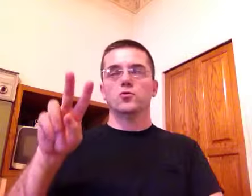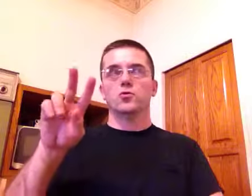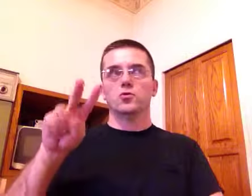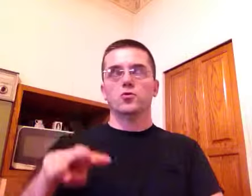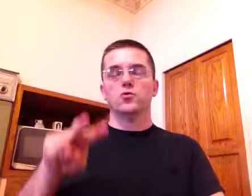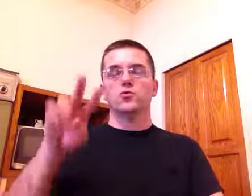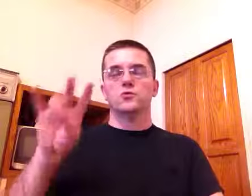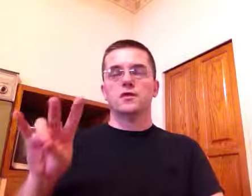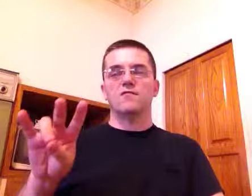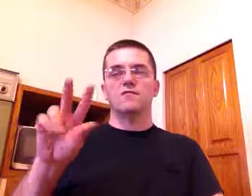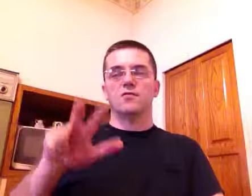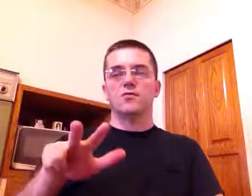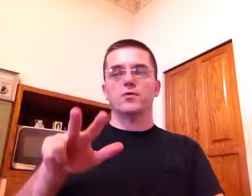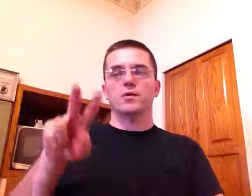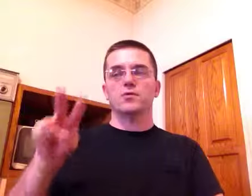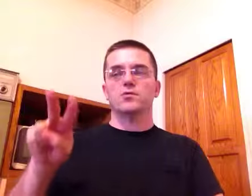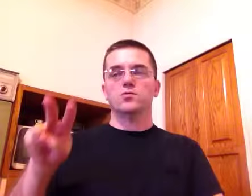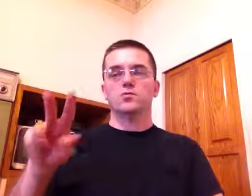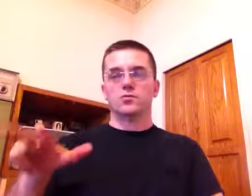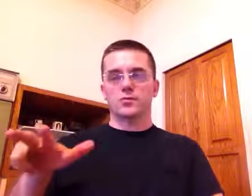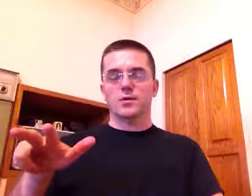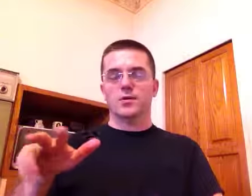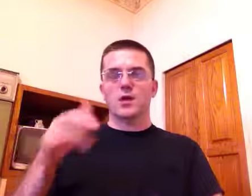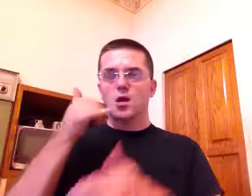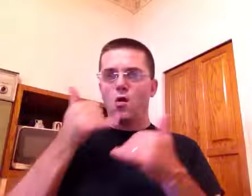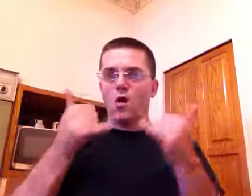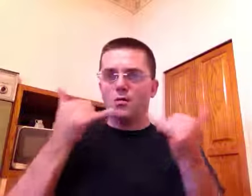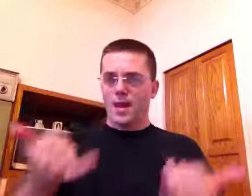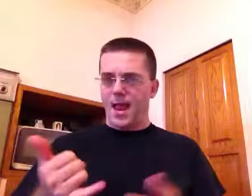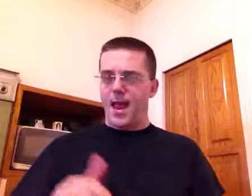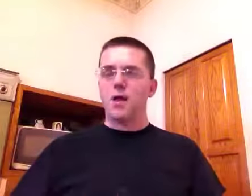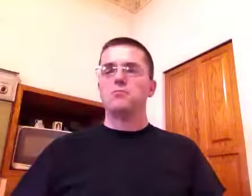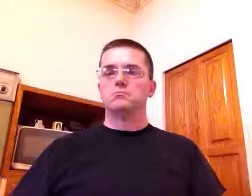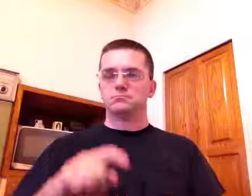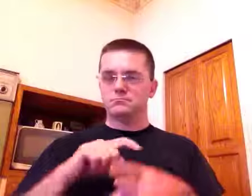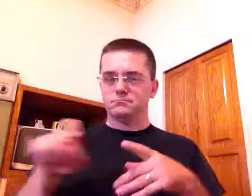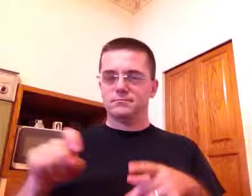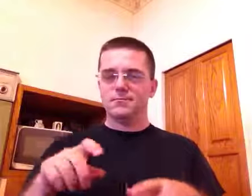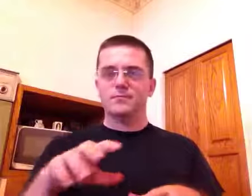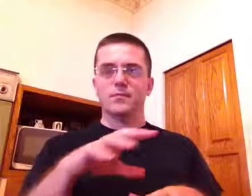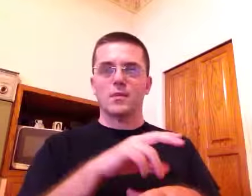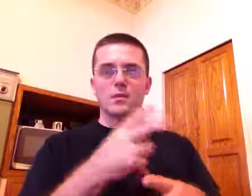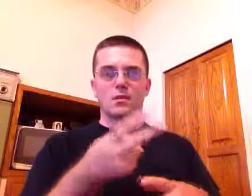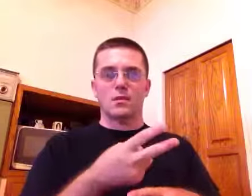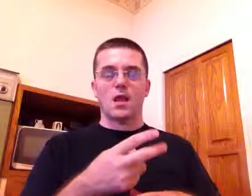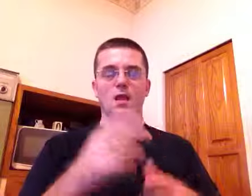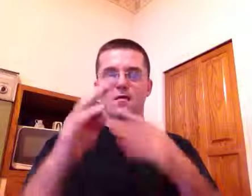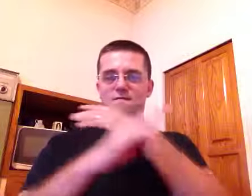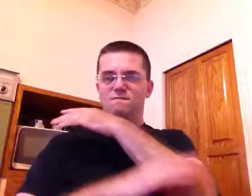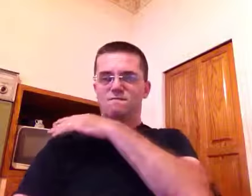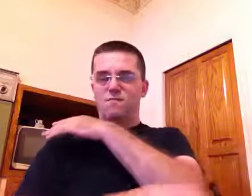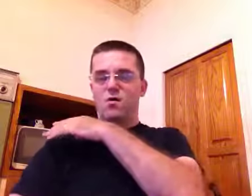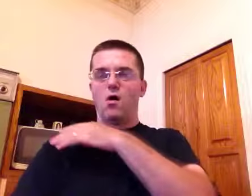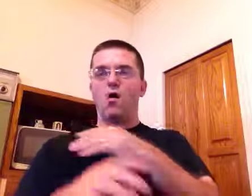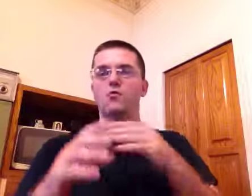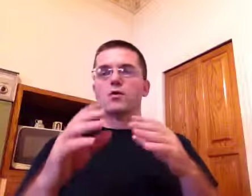888-227-3223. The other event we'll be doing with Chris Lacurdo, Chris Hogan, and John Acuff in the fall is EntreLeadership One